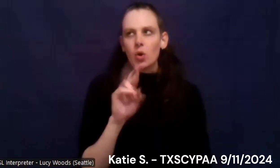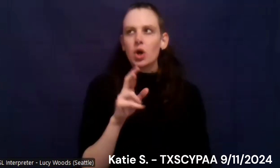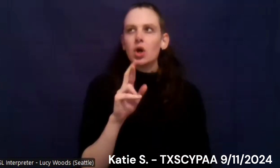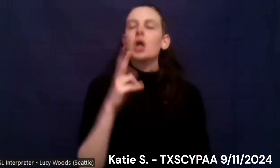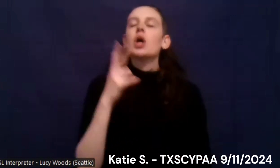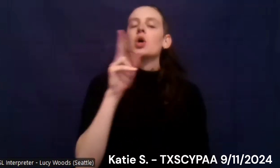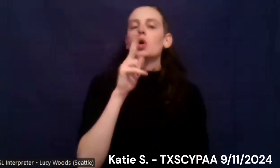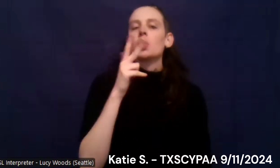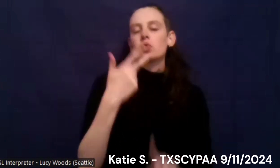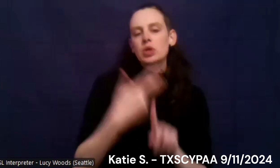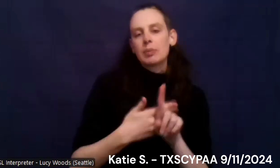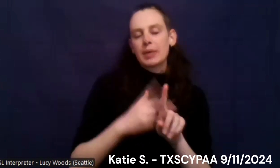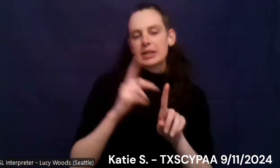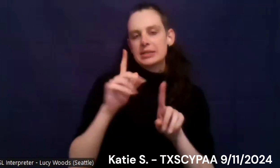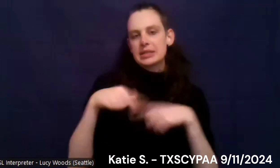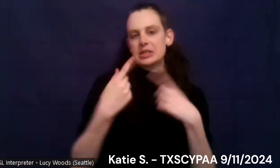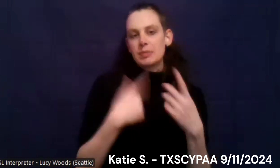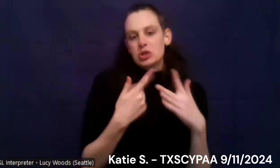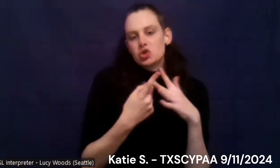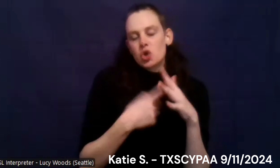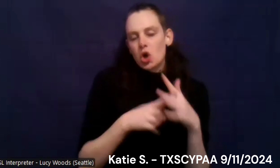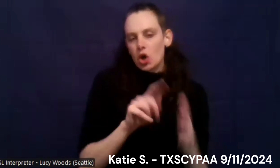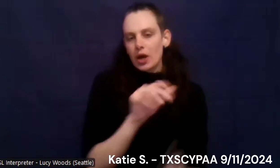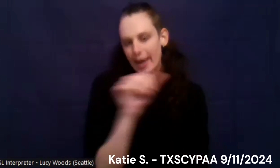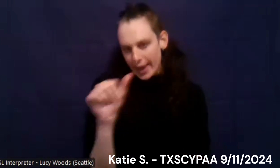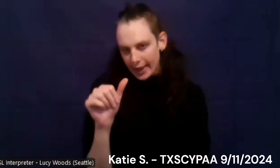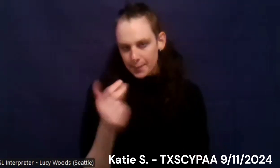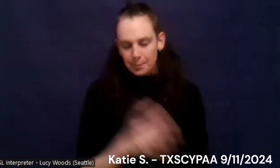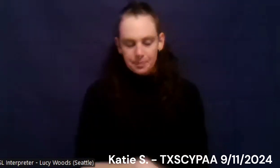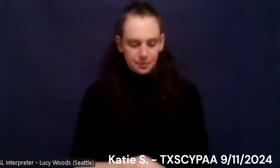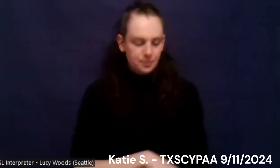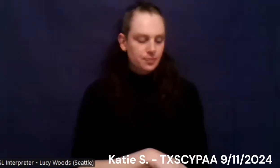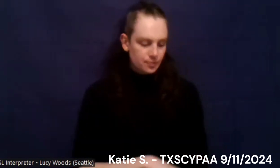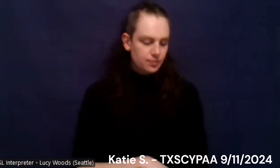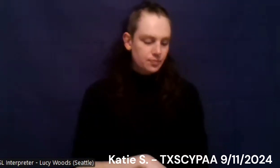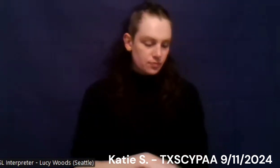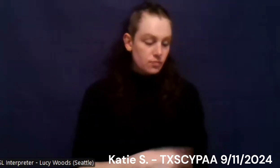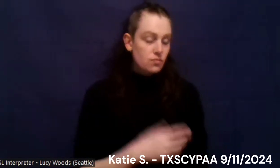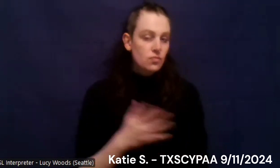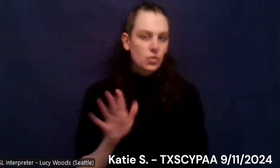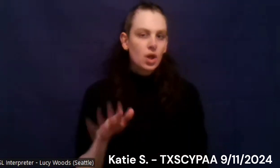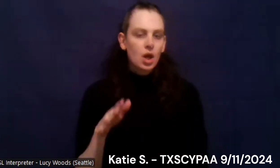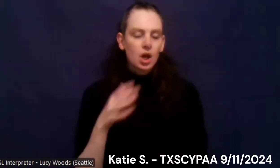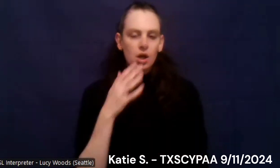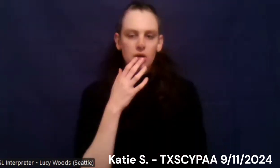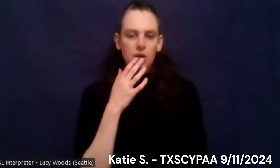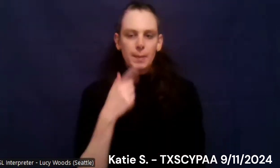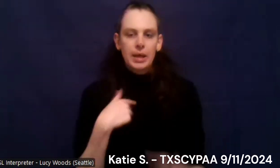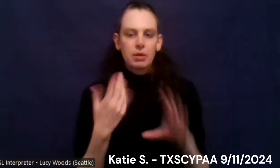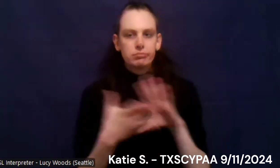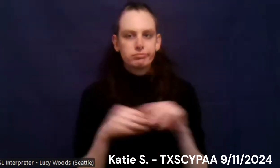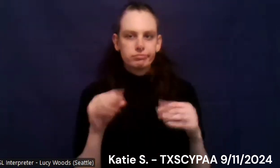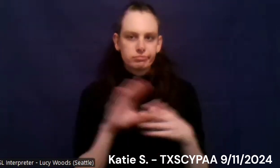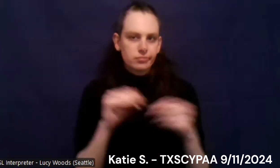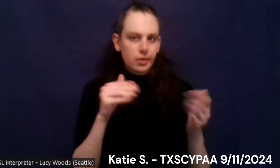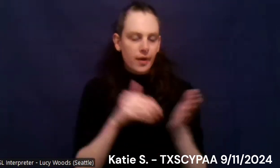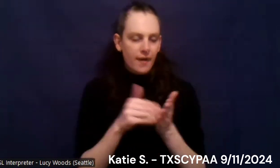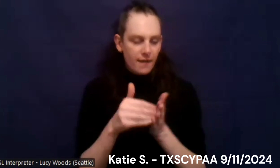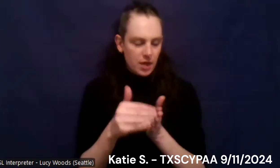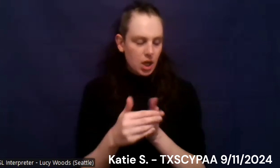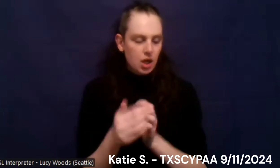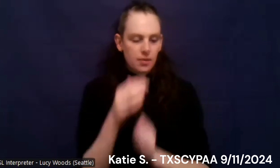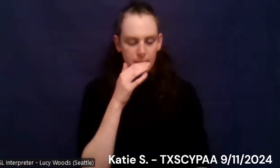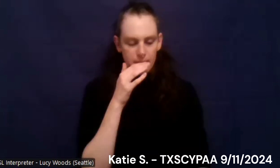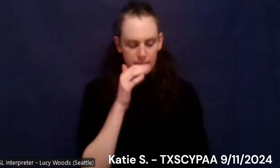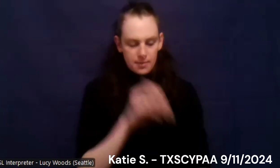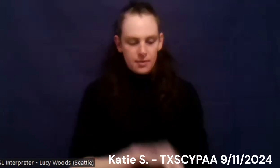program. Um, but I can like, and I tell this story often, is I literally, it's not